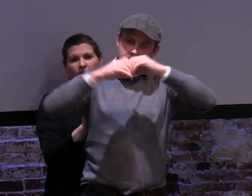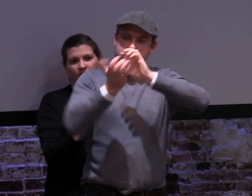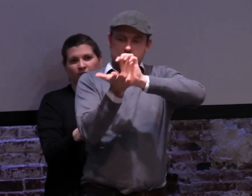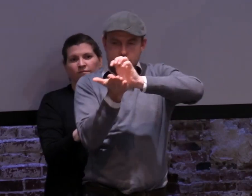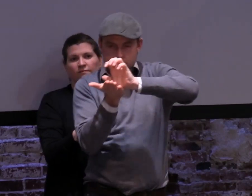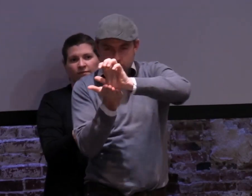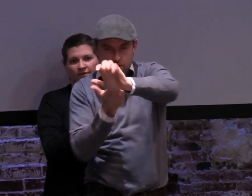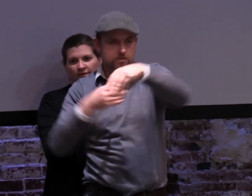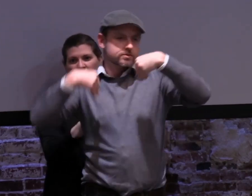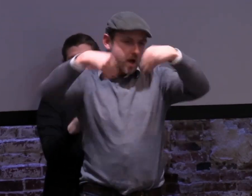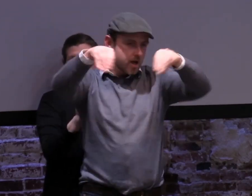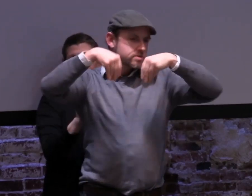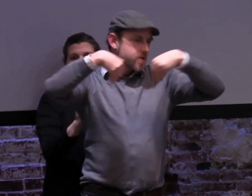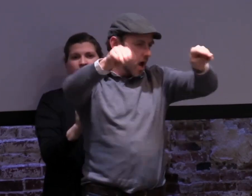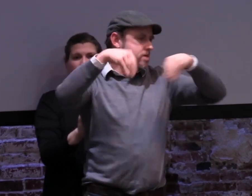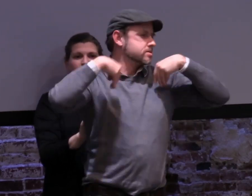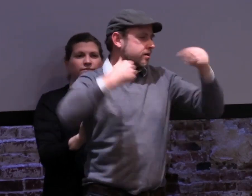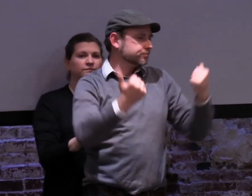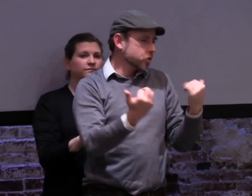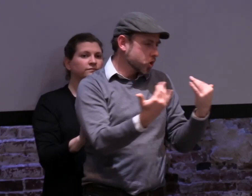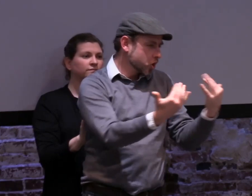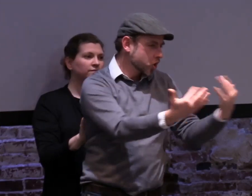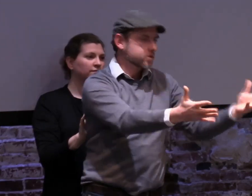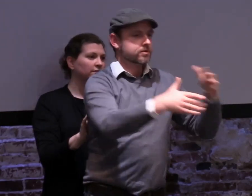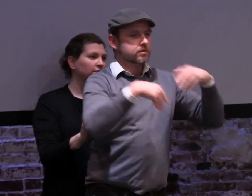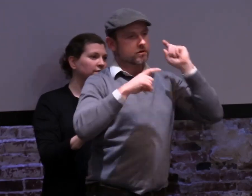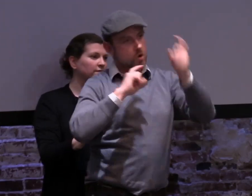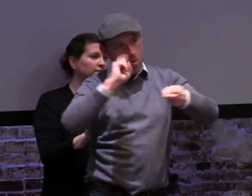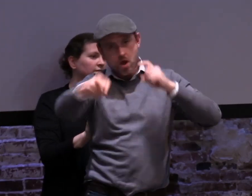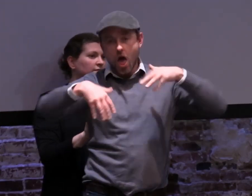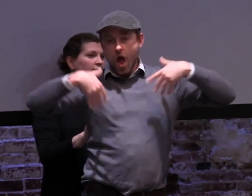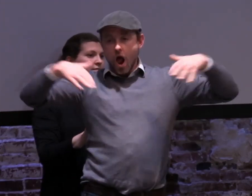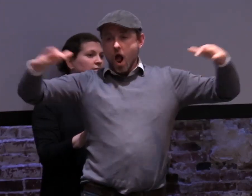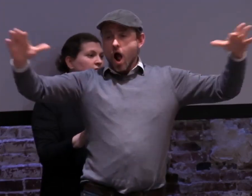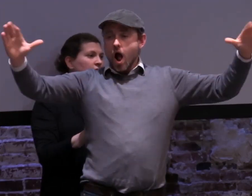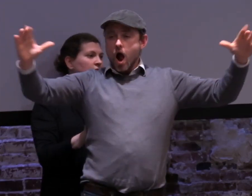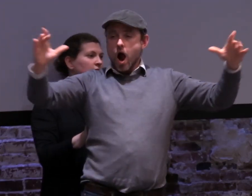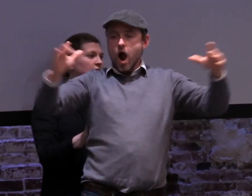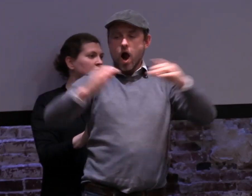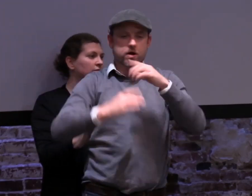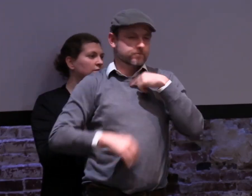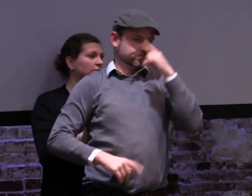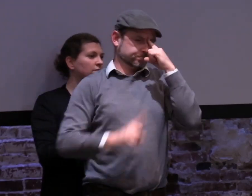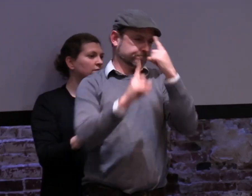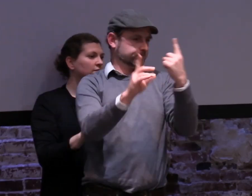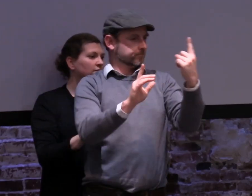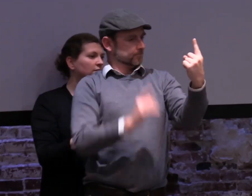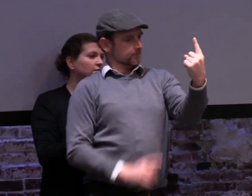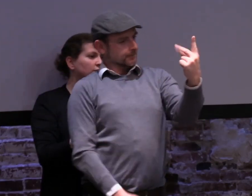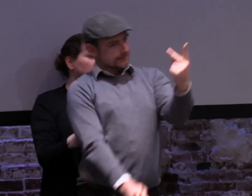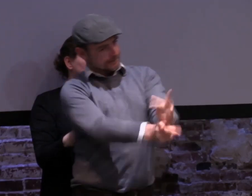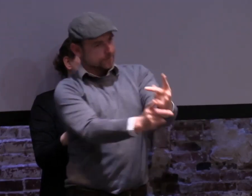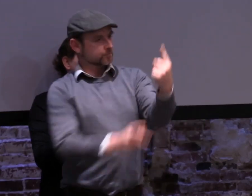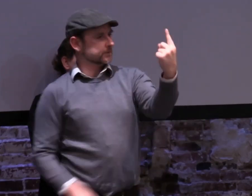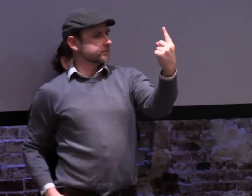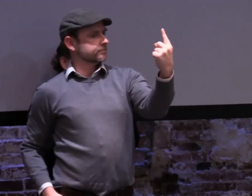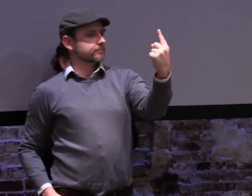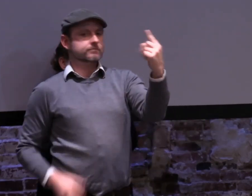And I remember where my father used to work on a farm, and I would work on the farm alongside my father, and we would sell our crops. And the